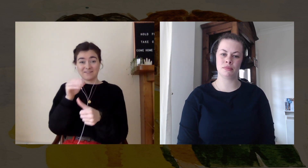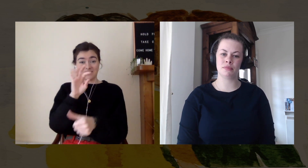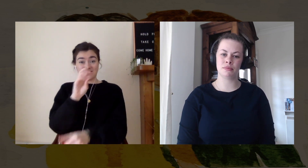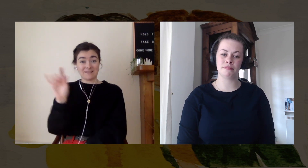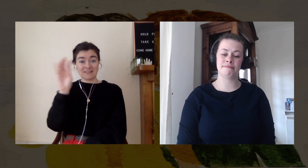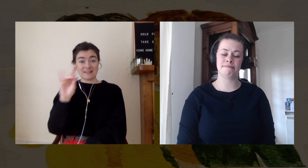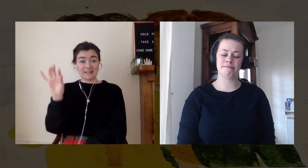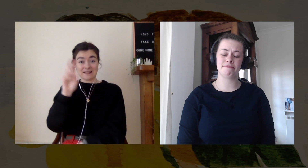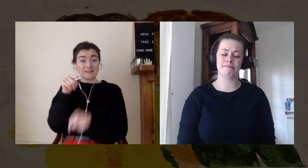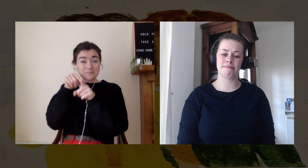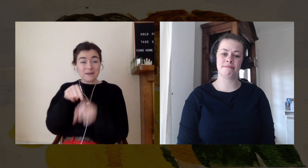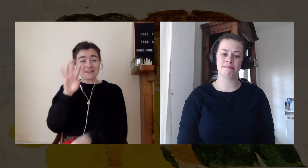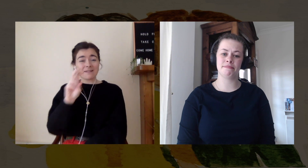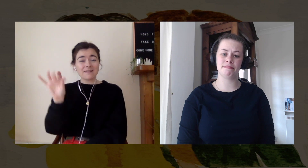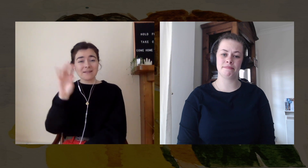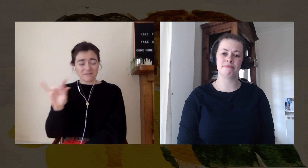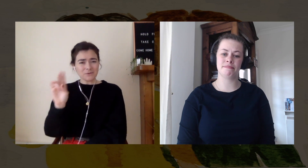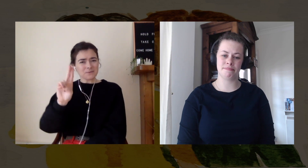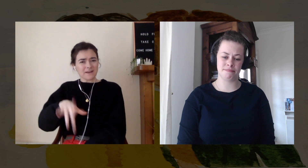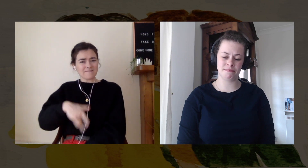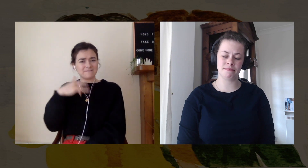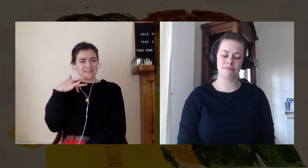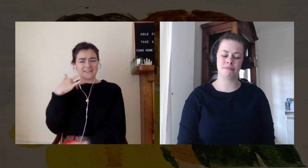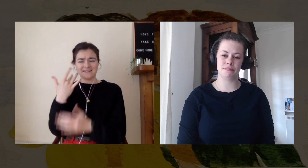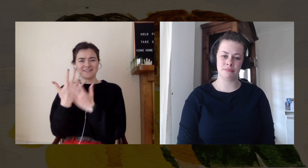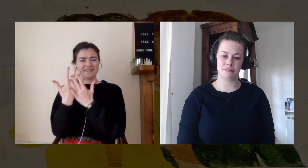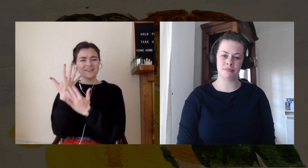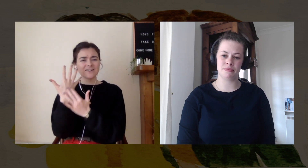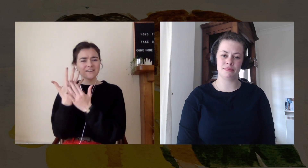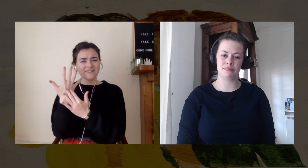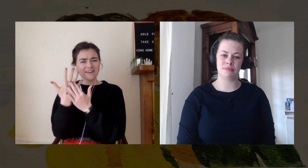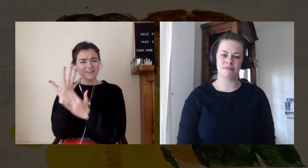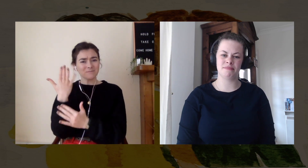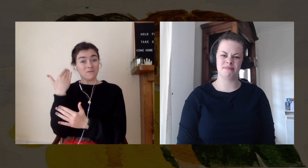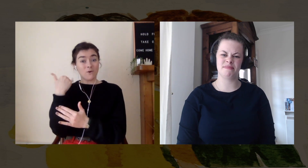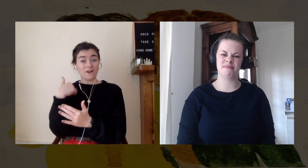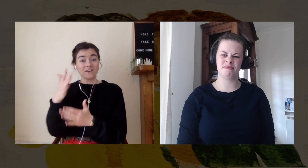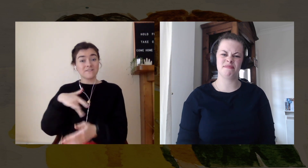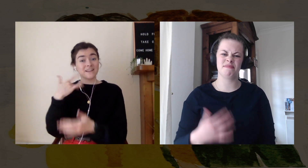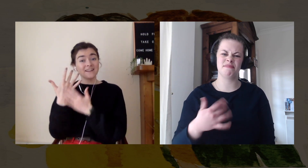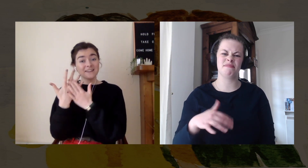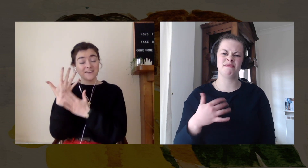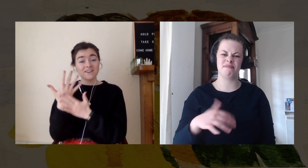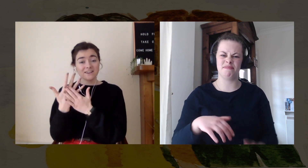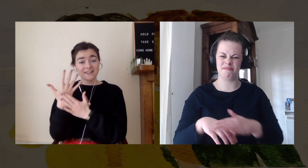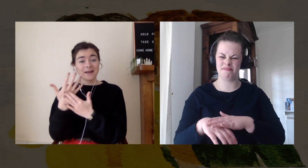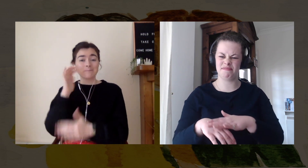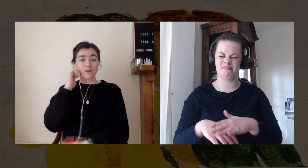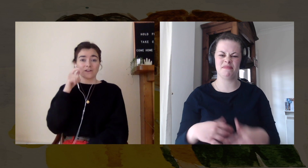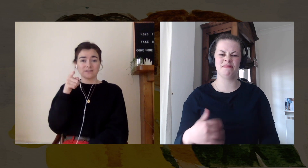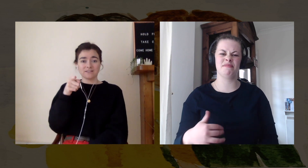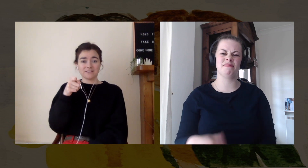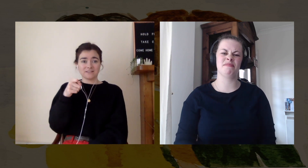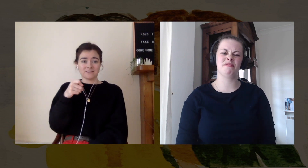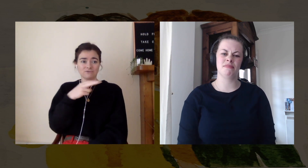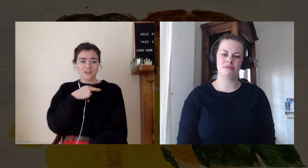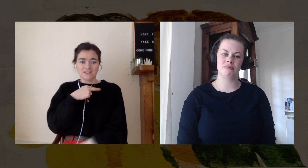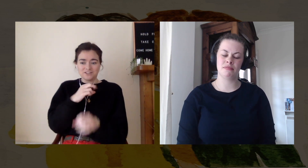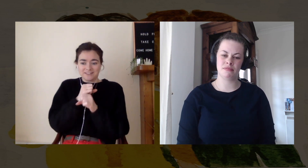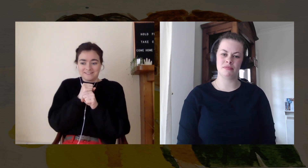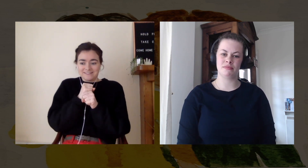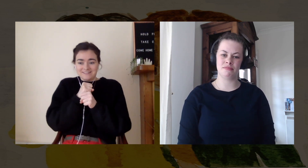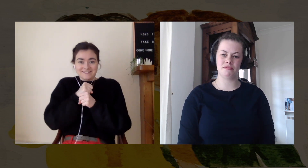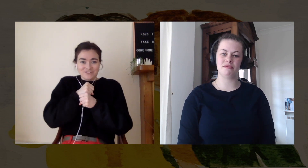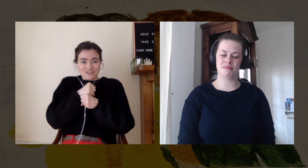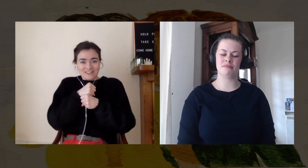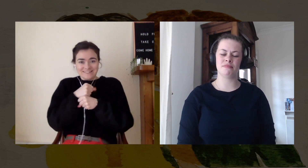kind of, I used to feel it like the back of my hand, like no way. Yeah, because you're just like a little ball of tension. Completely.